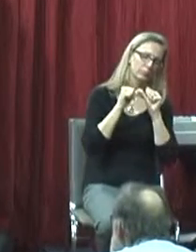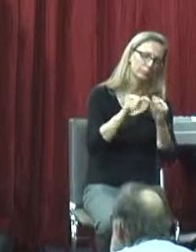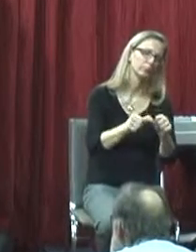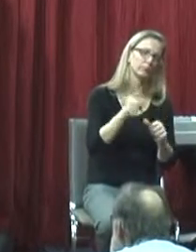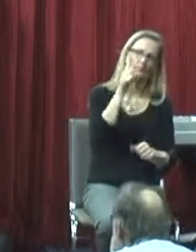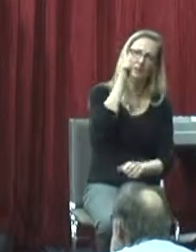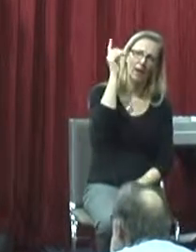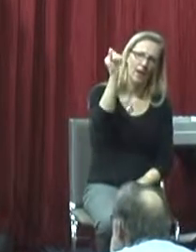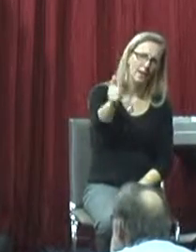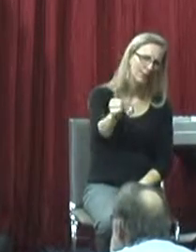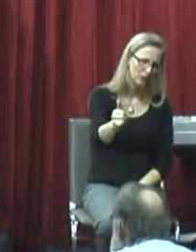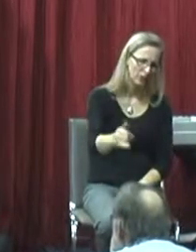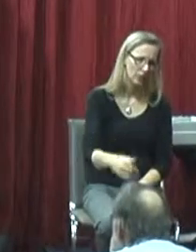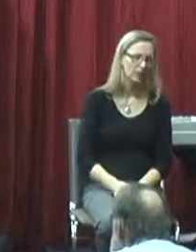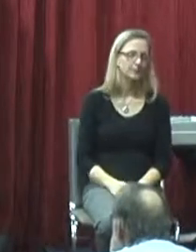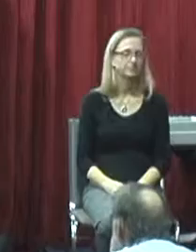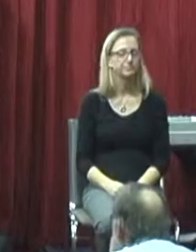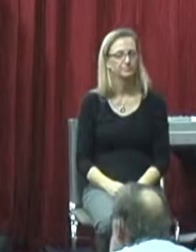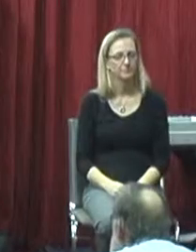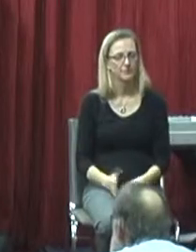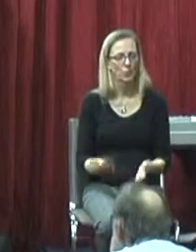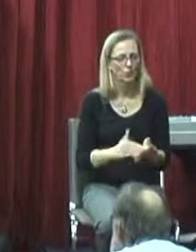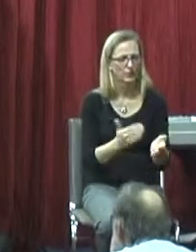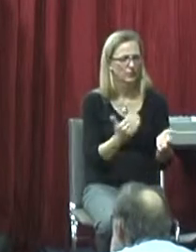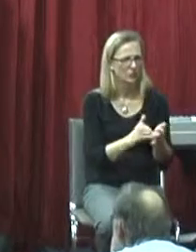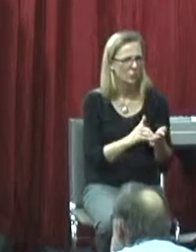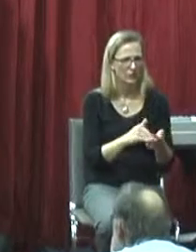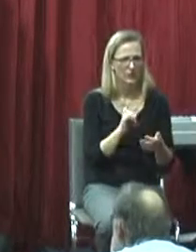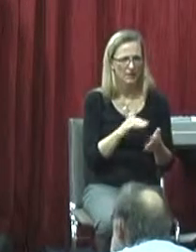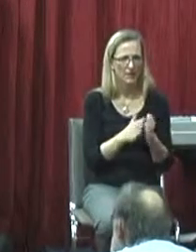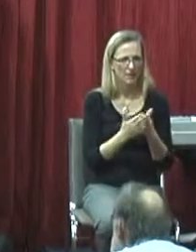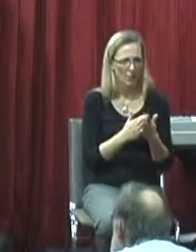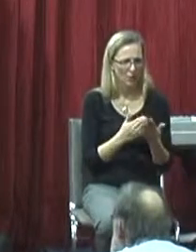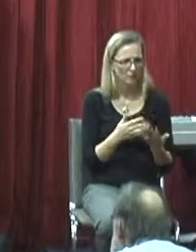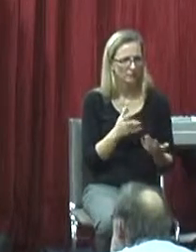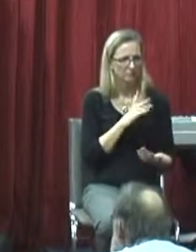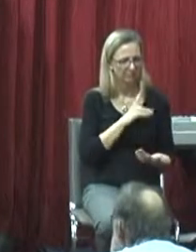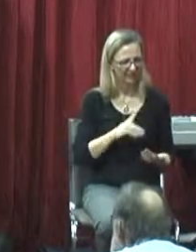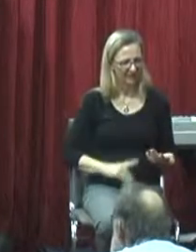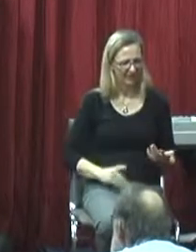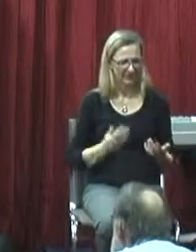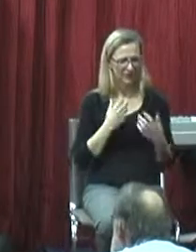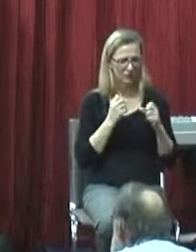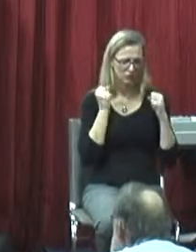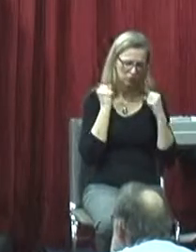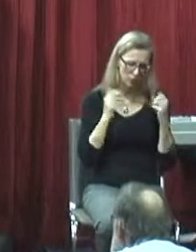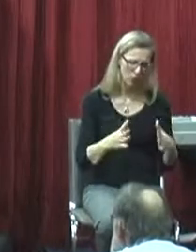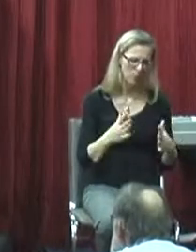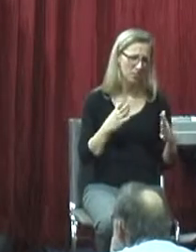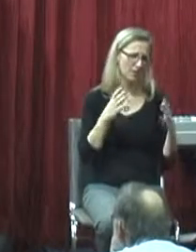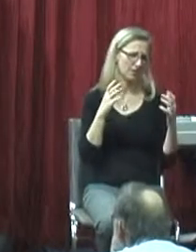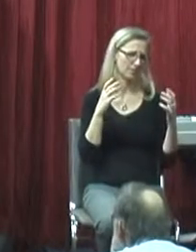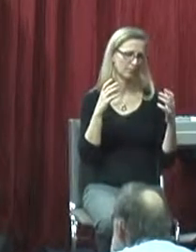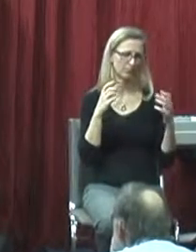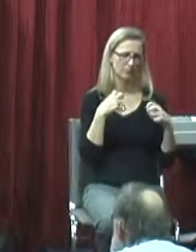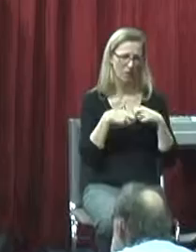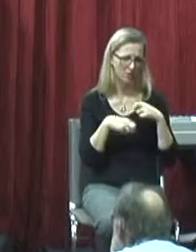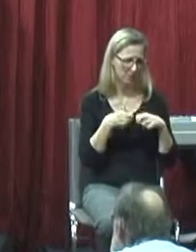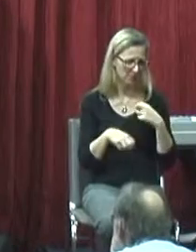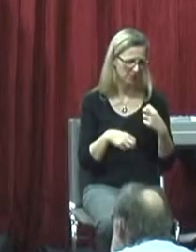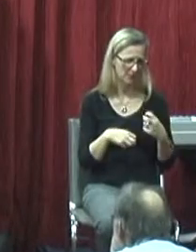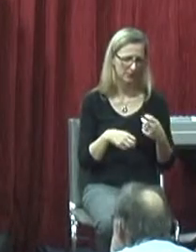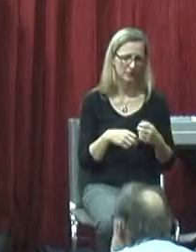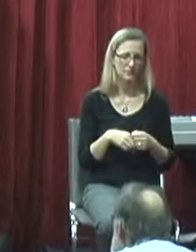that had gone on in that God had done in the history of the world. So we see